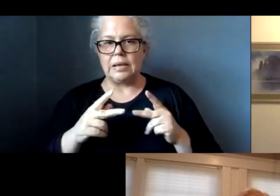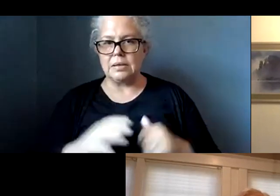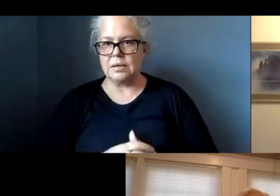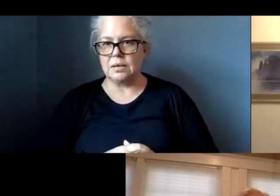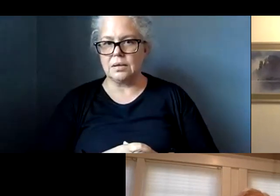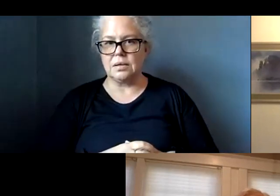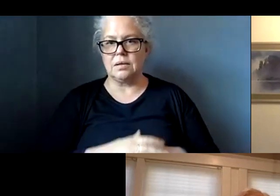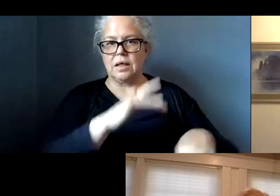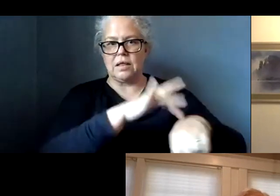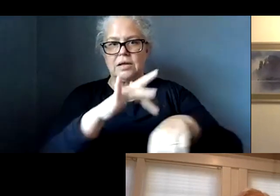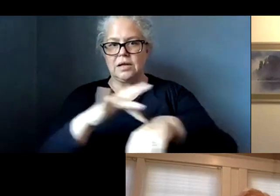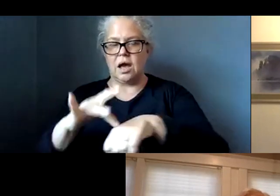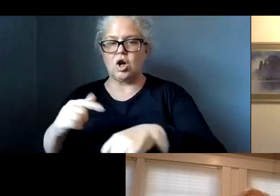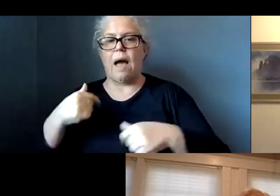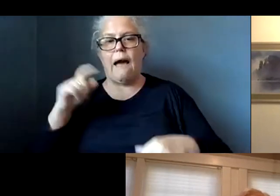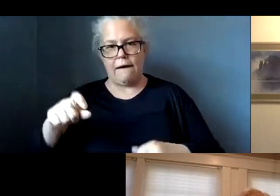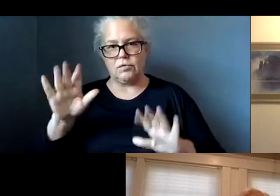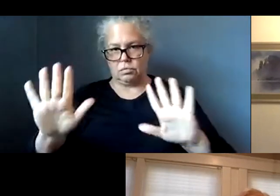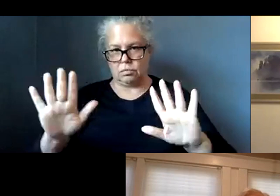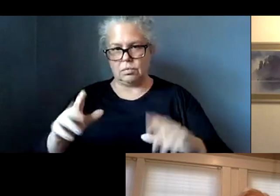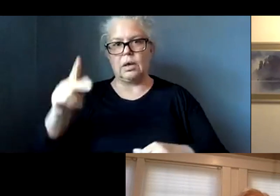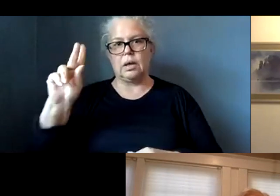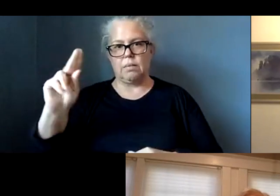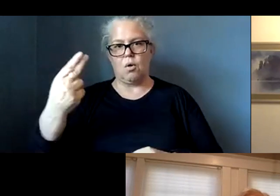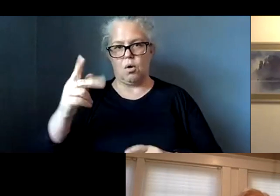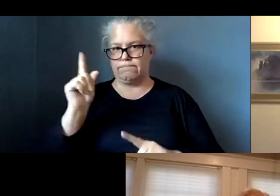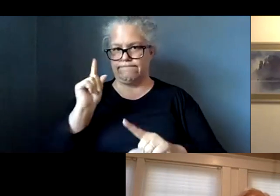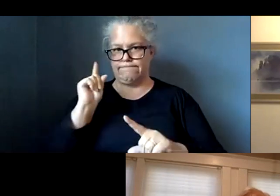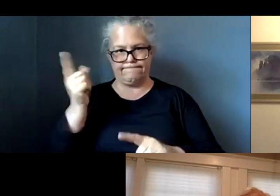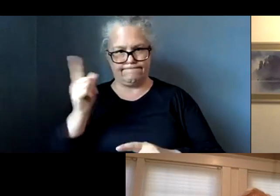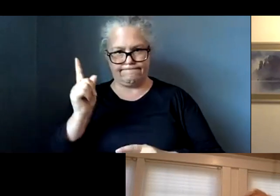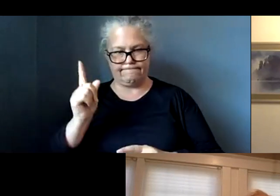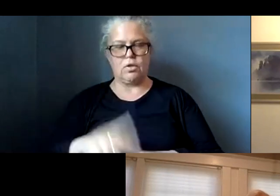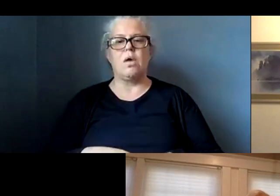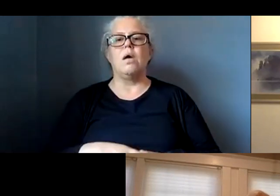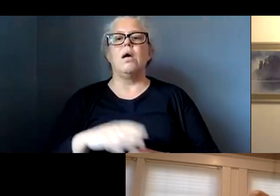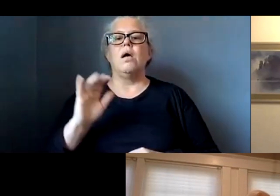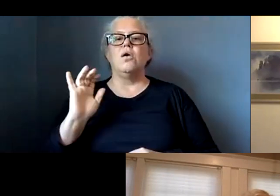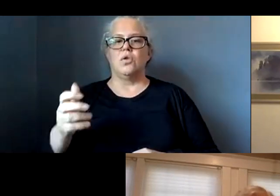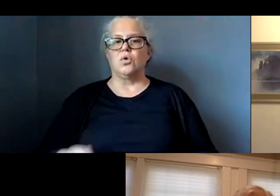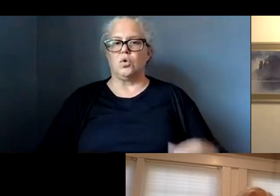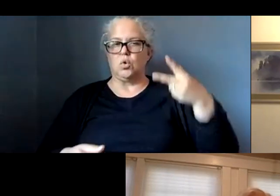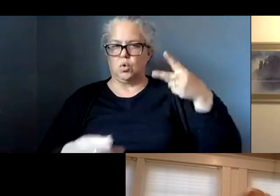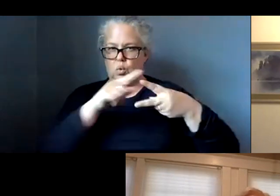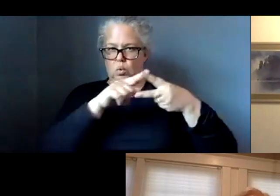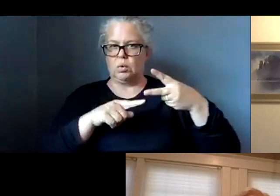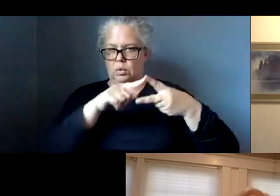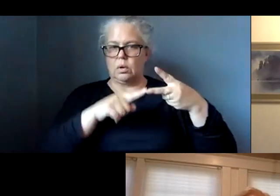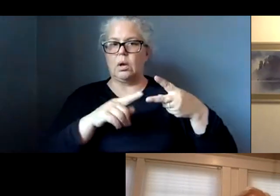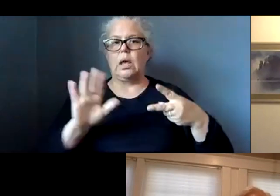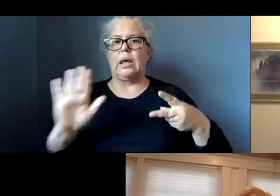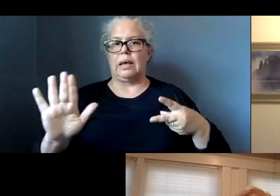and I had to make them remember. So those are the two pillars on which Dr. Gillin's